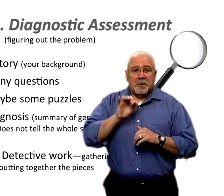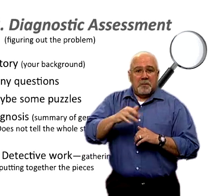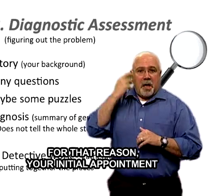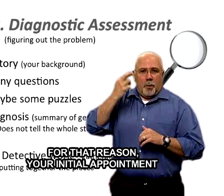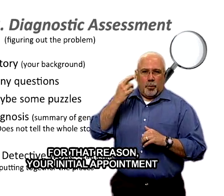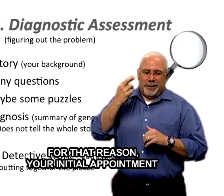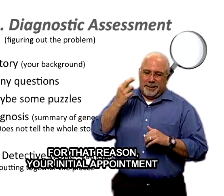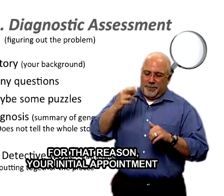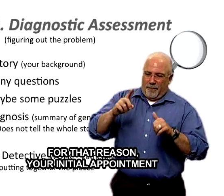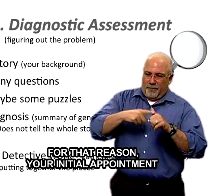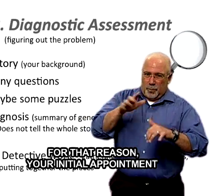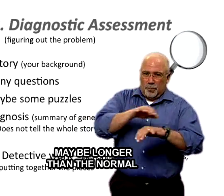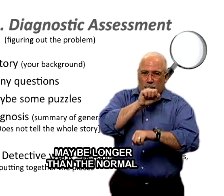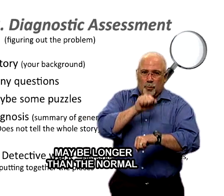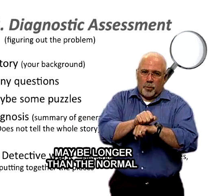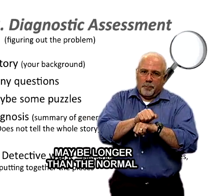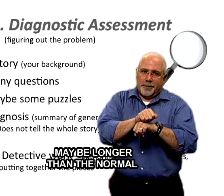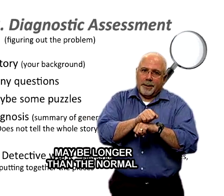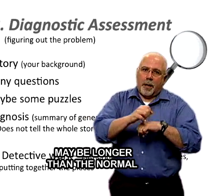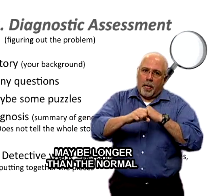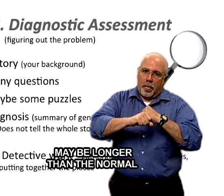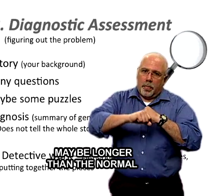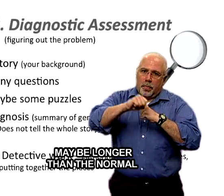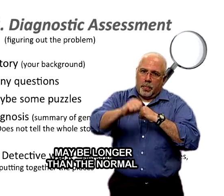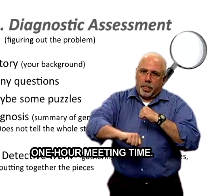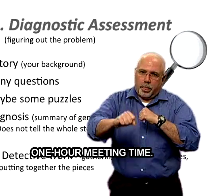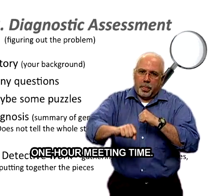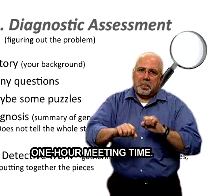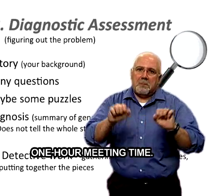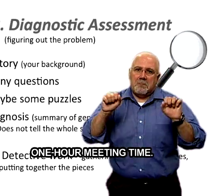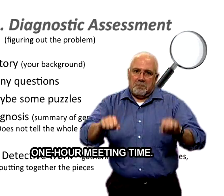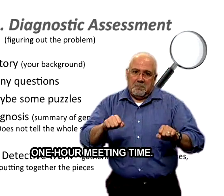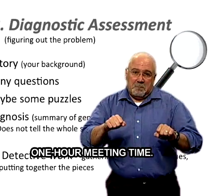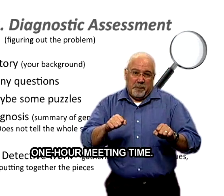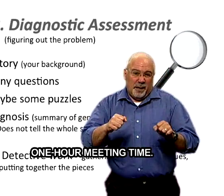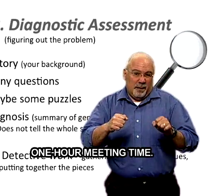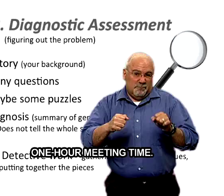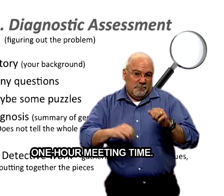For that reason, your initial appointment may be longer than the normal 1-hour meeting time.